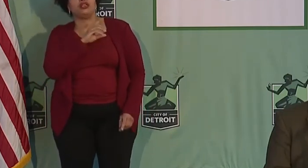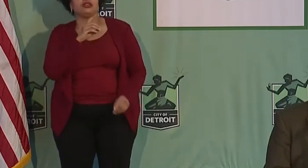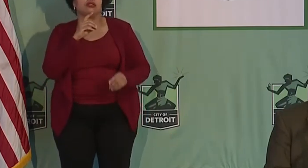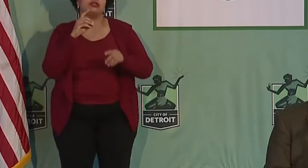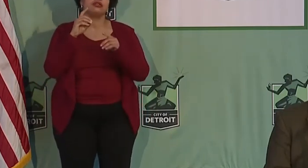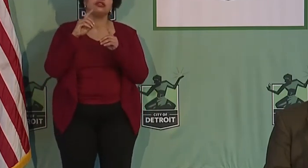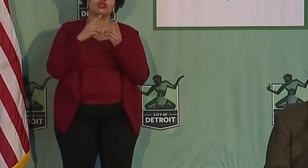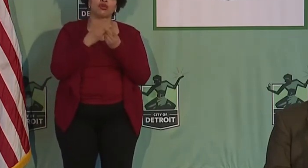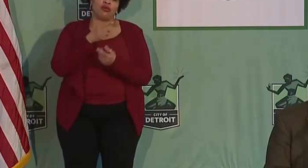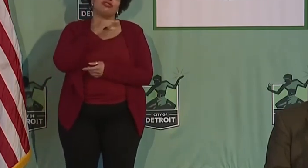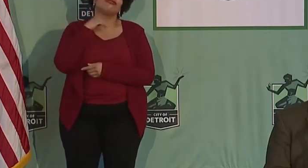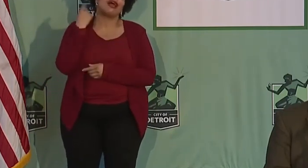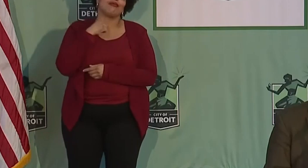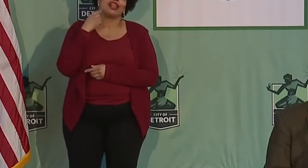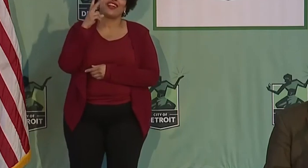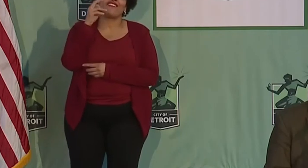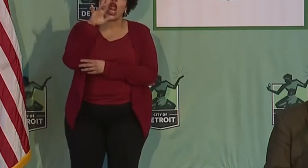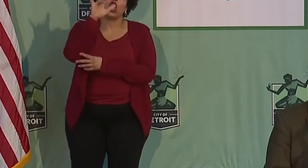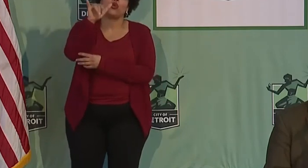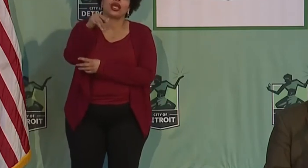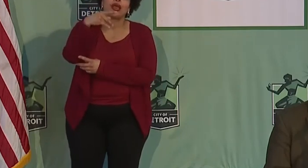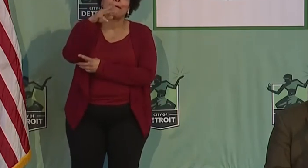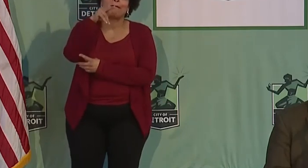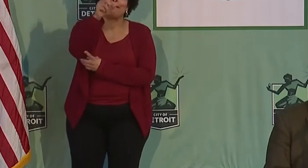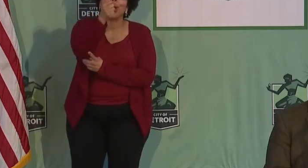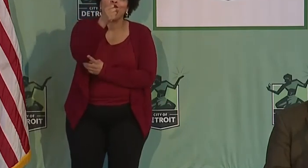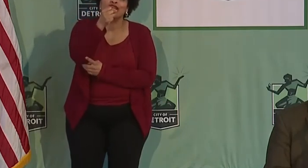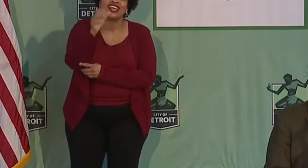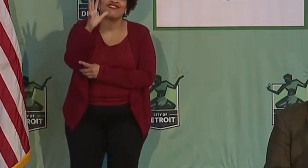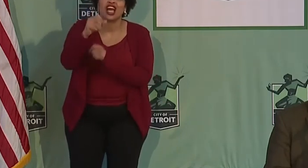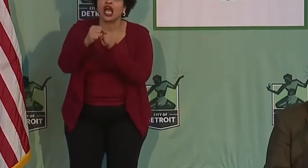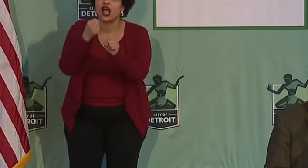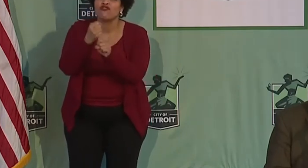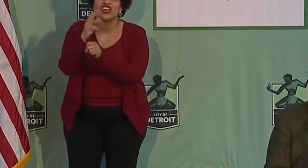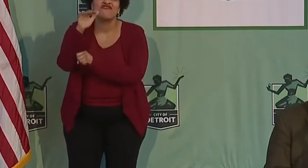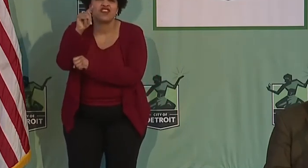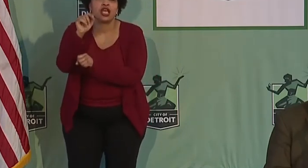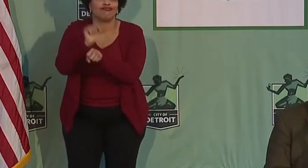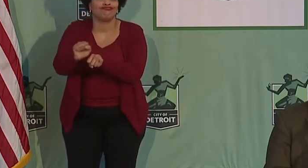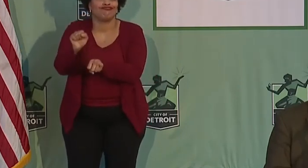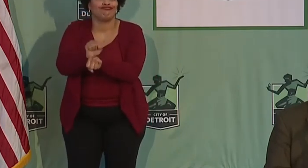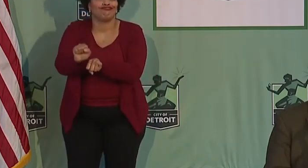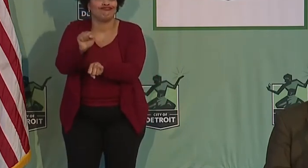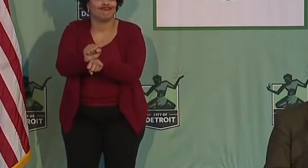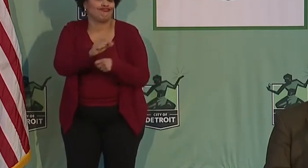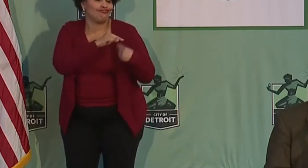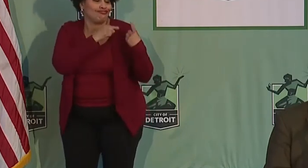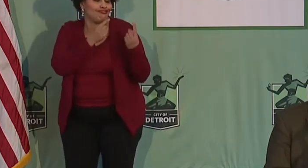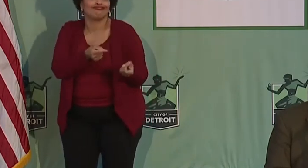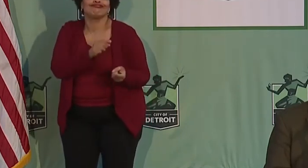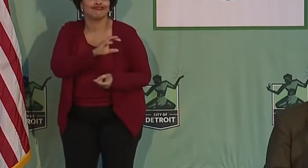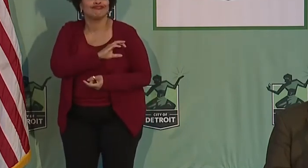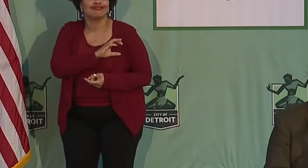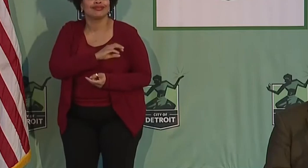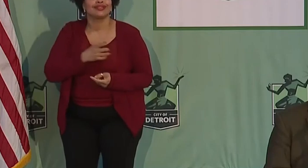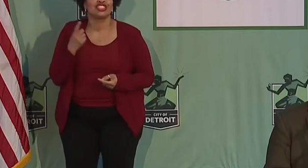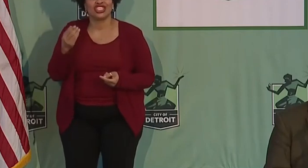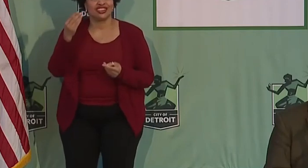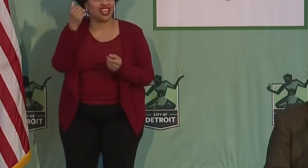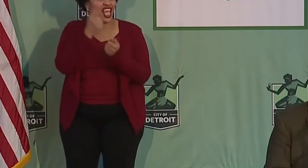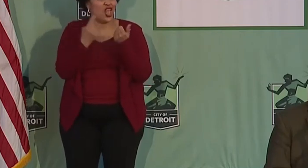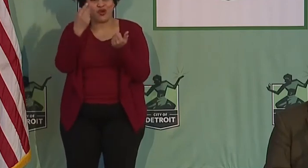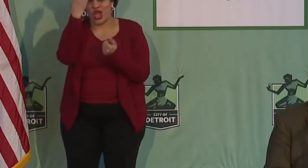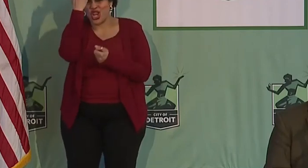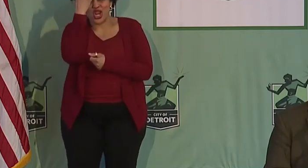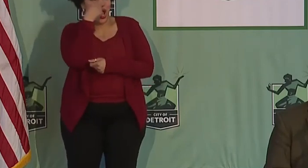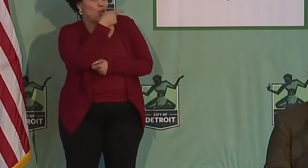Valerie Parks, a 5-year veteran of the Detroit Police Department in the 8th Precinct. She's known to everybody as